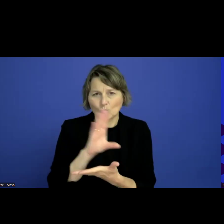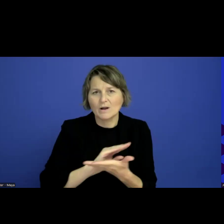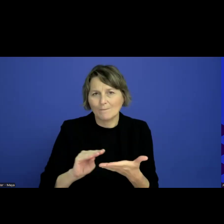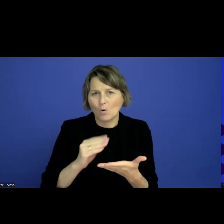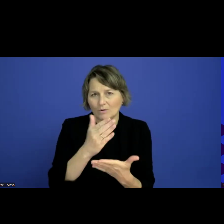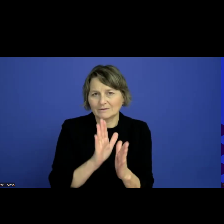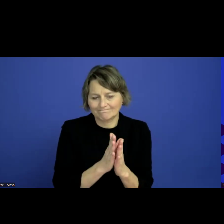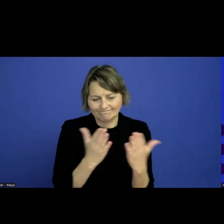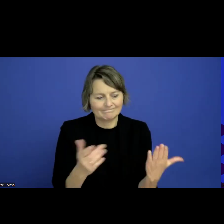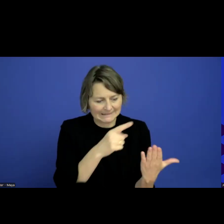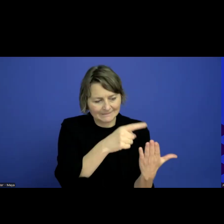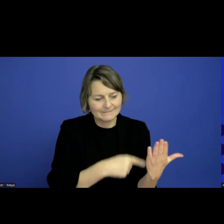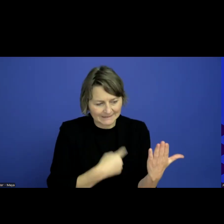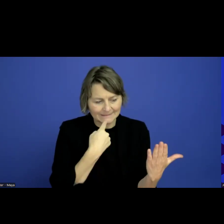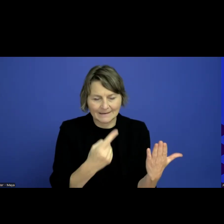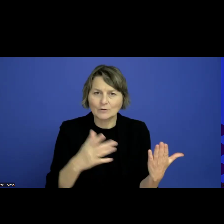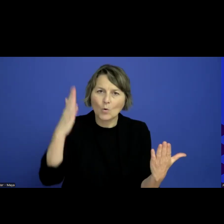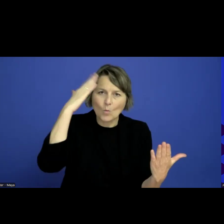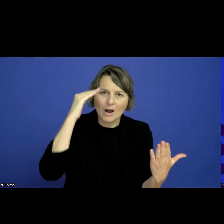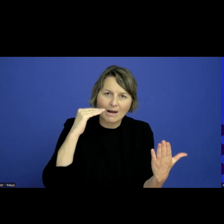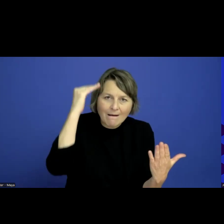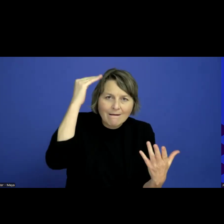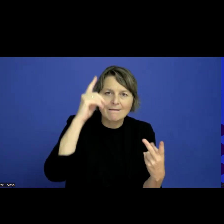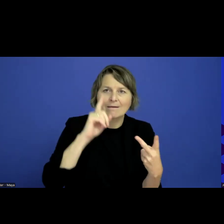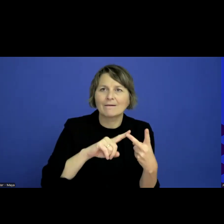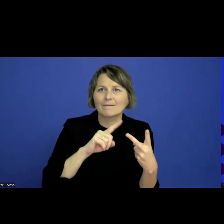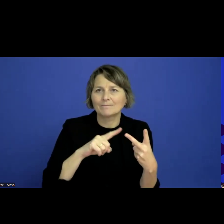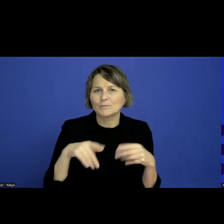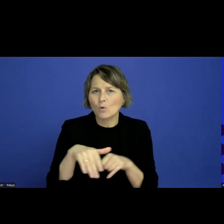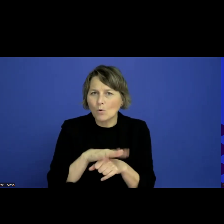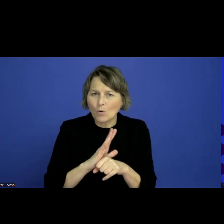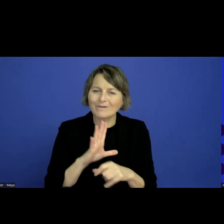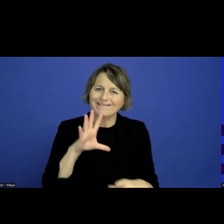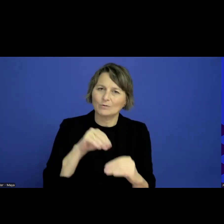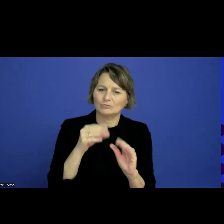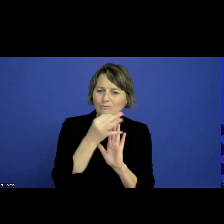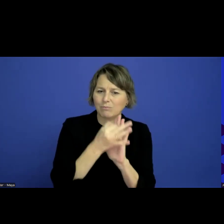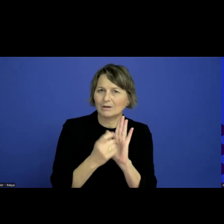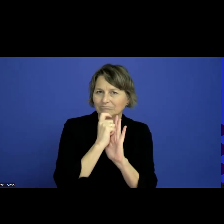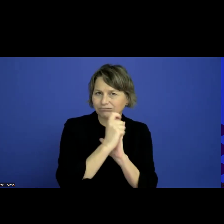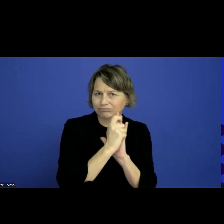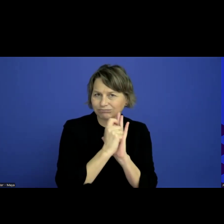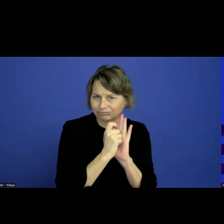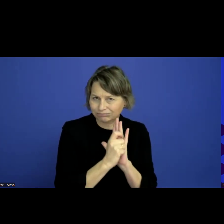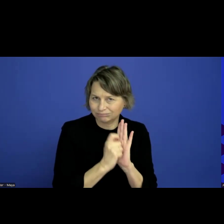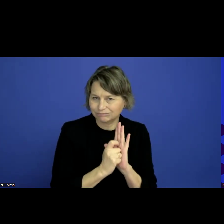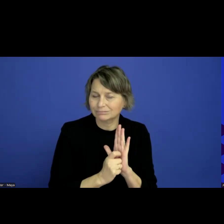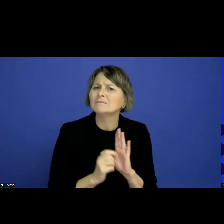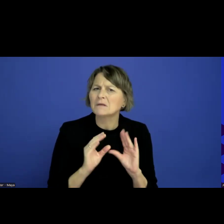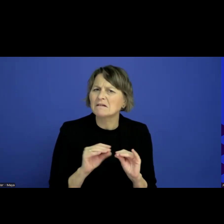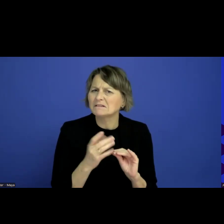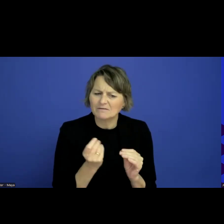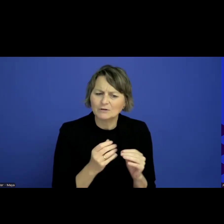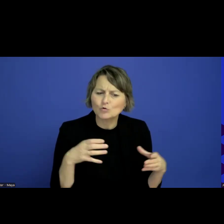awareness, localization of global vision, inclusive policy design, of course, also through the ERGs, ENGs that some of you